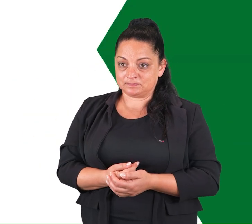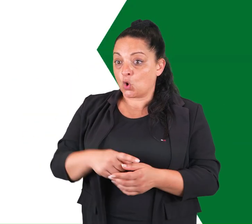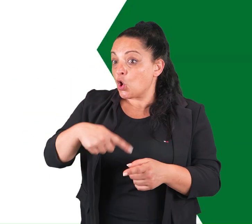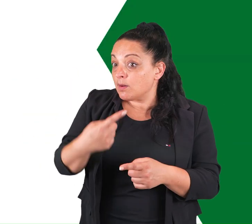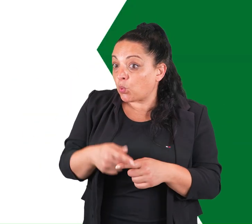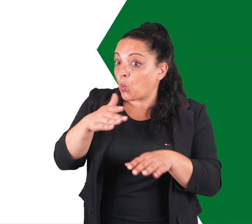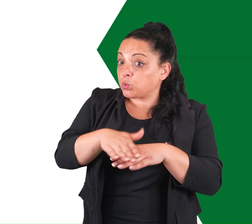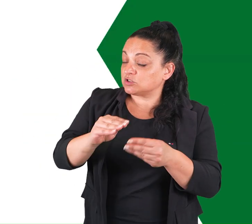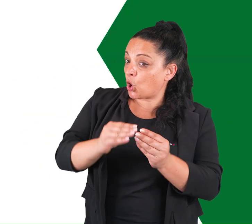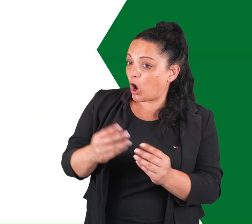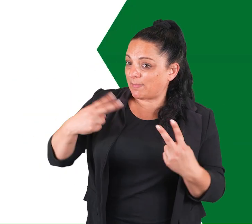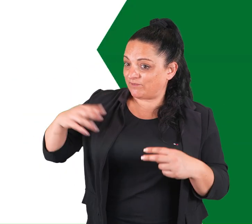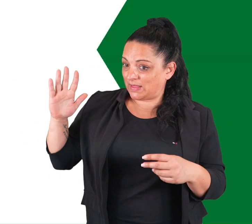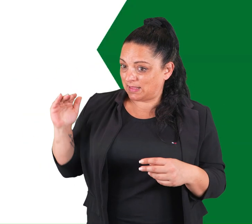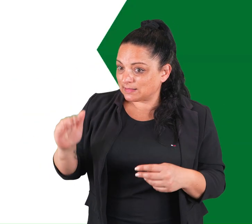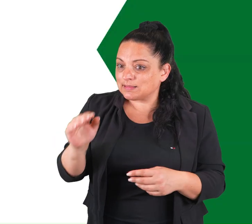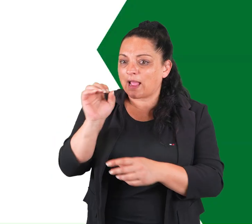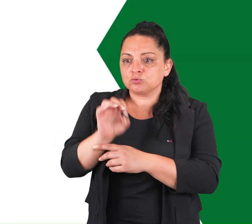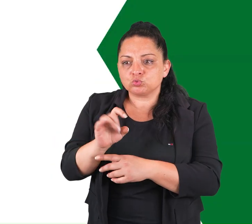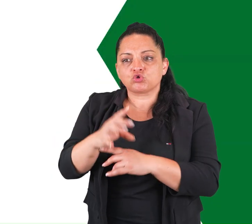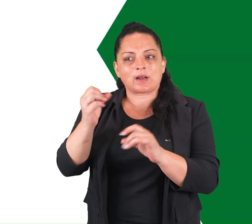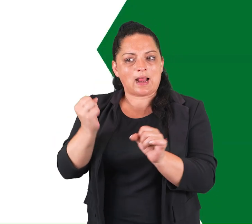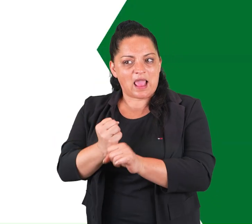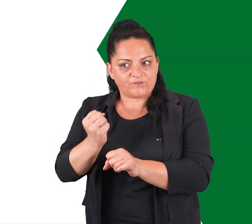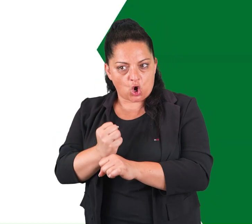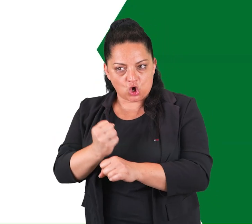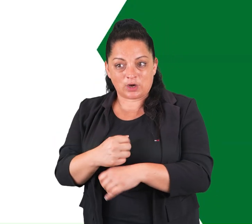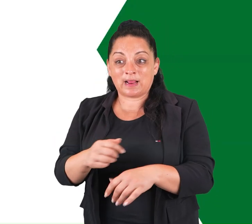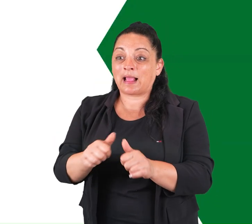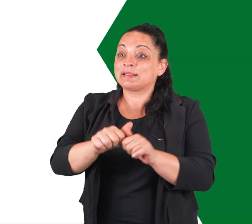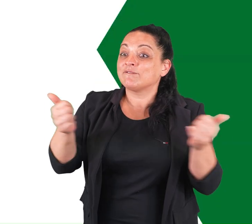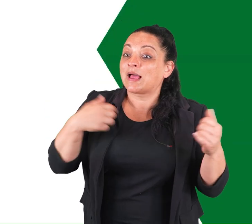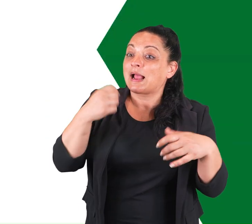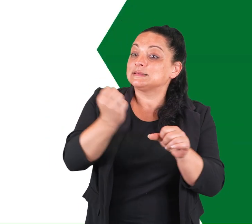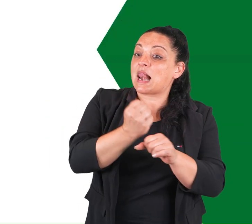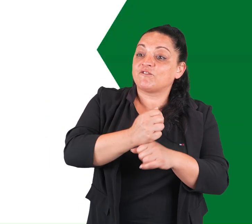important today, how green skills apply to daily life,